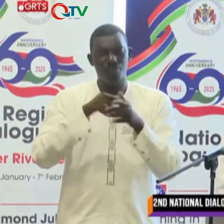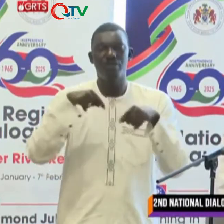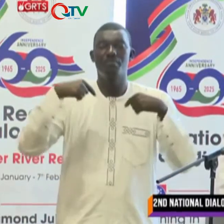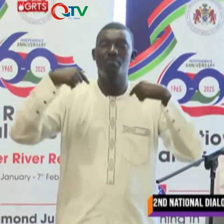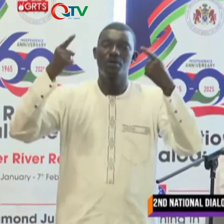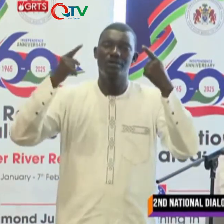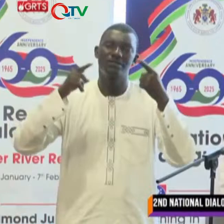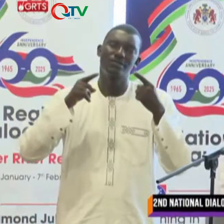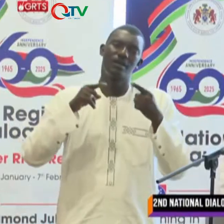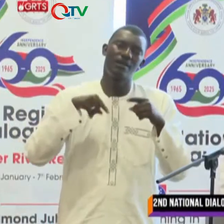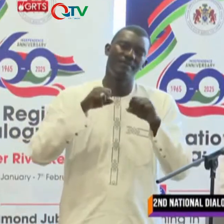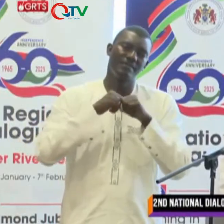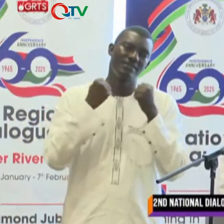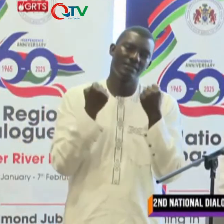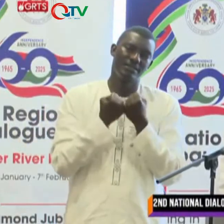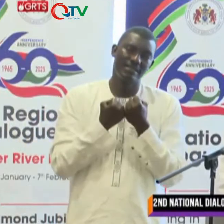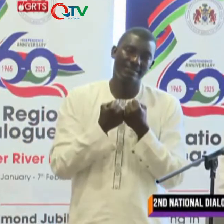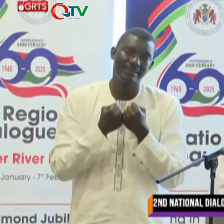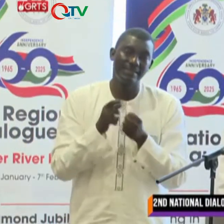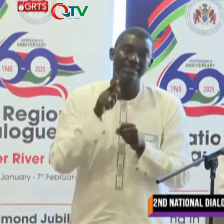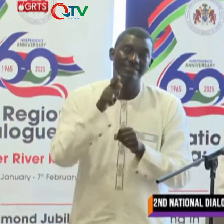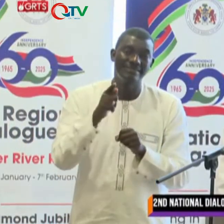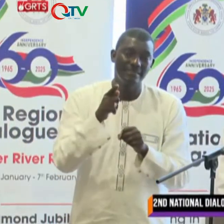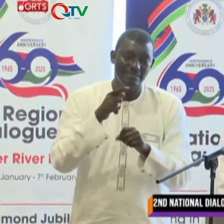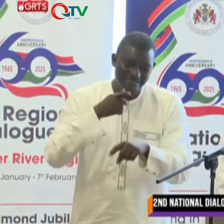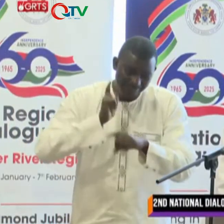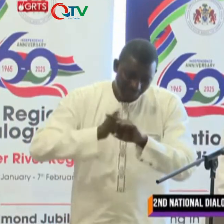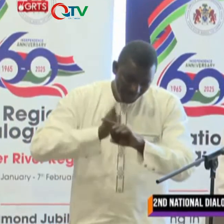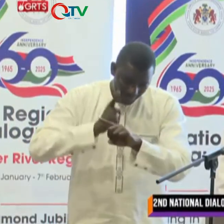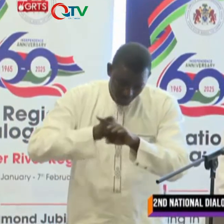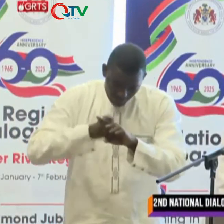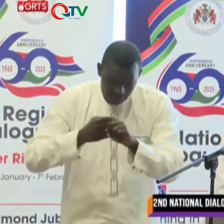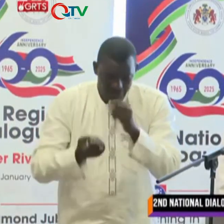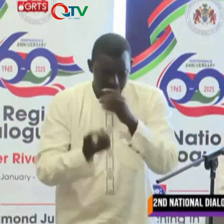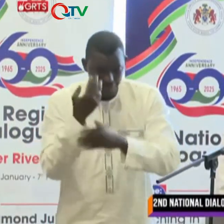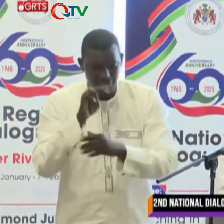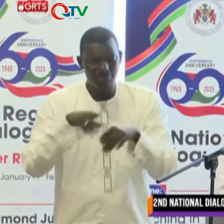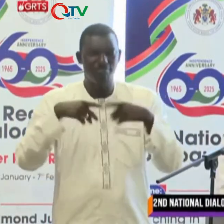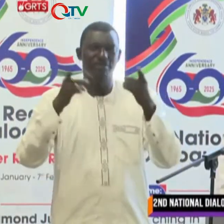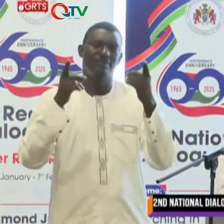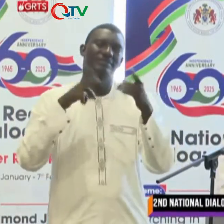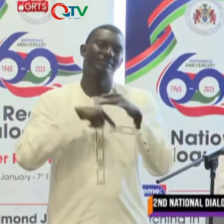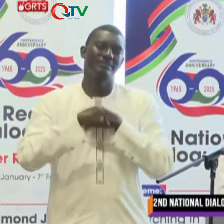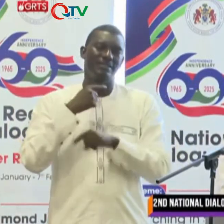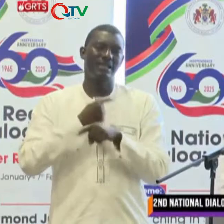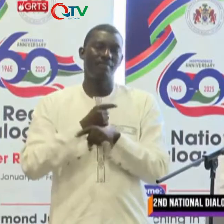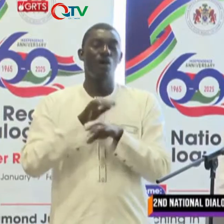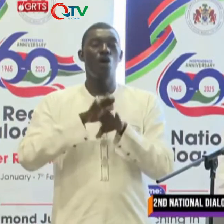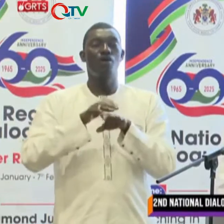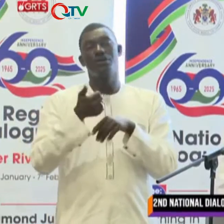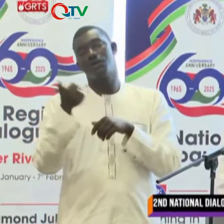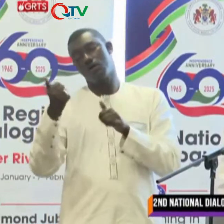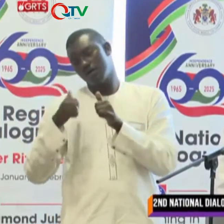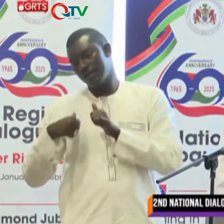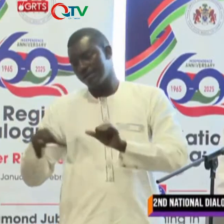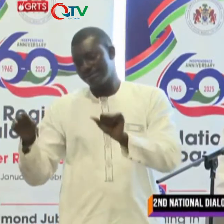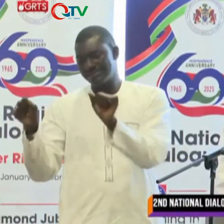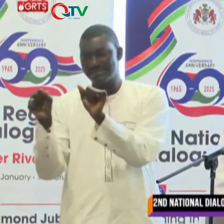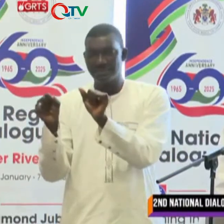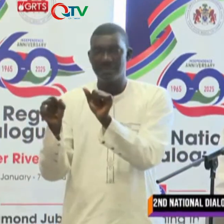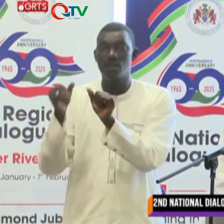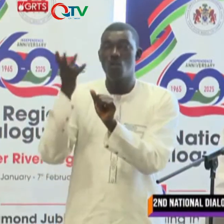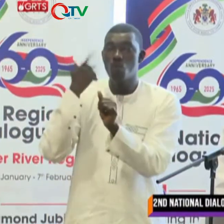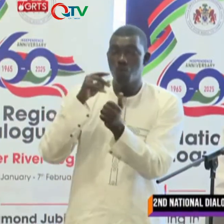society. This fast tracks the overall development process. On the other hand,